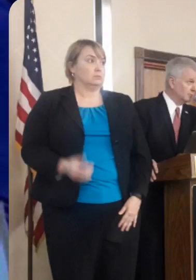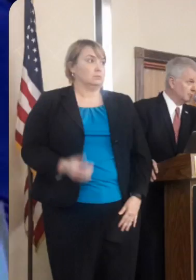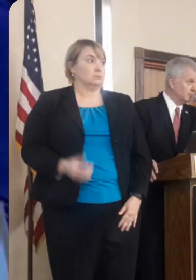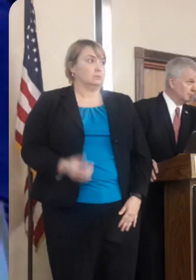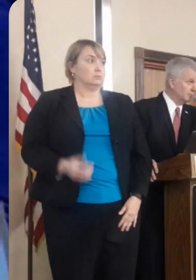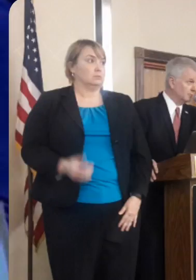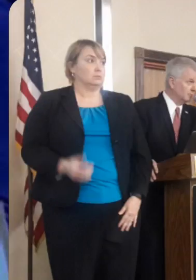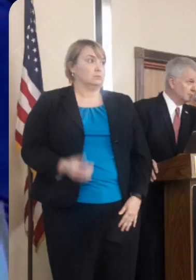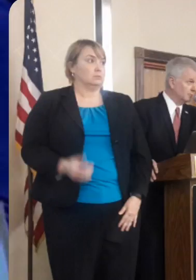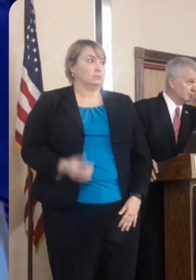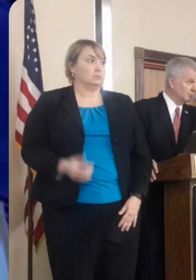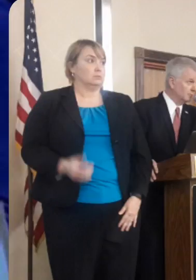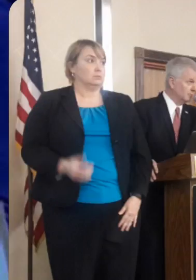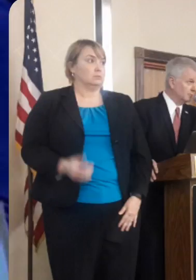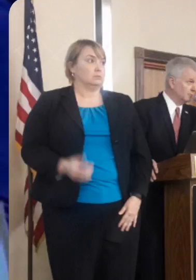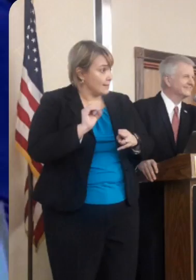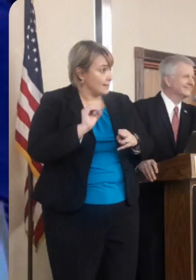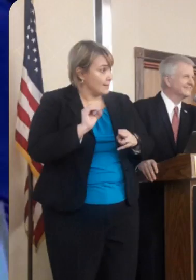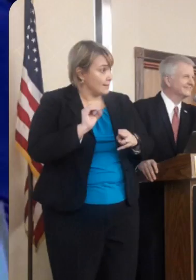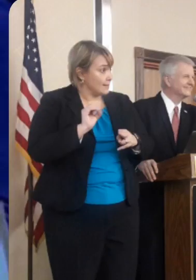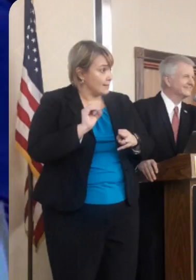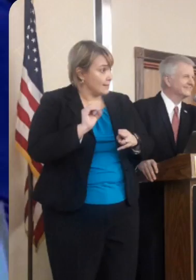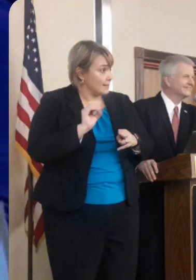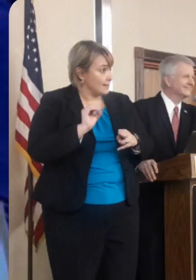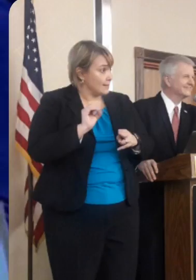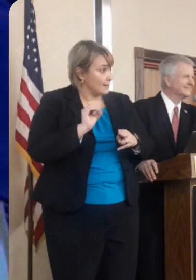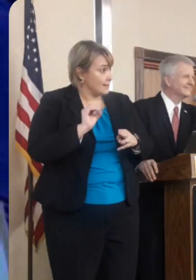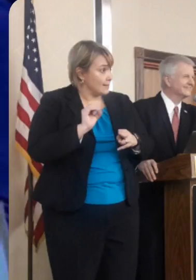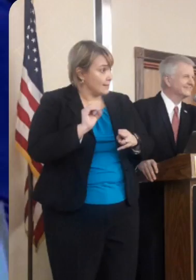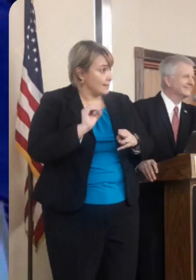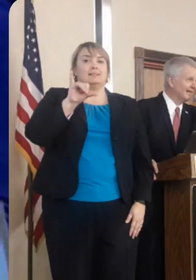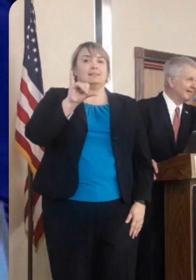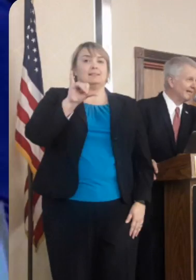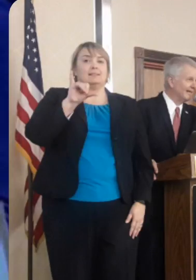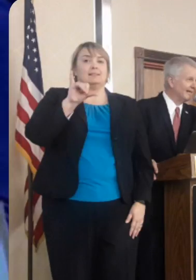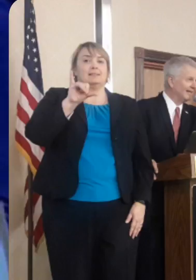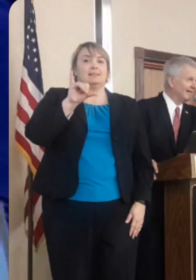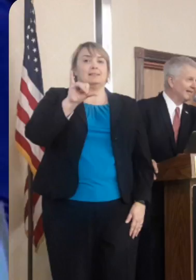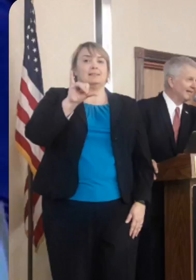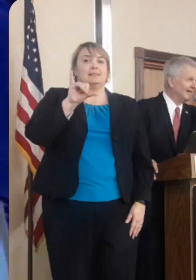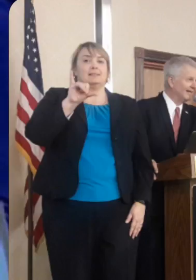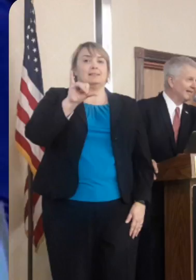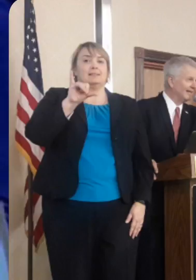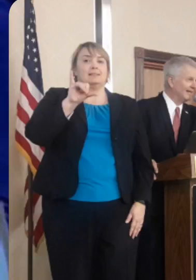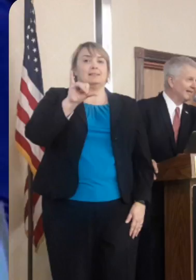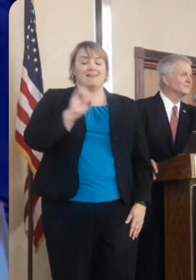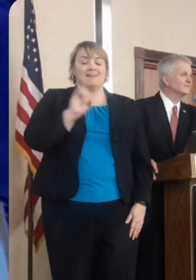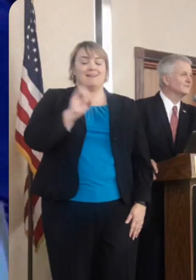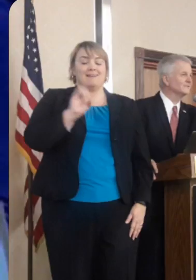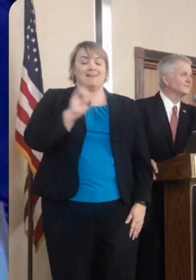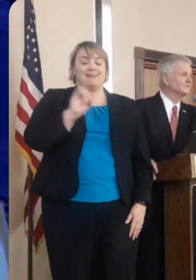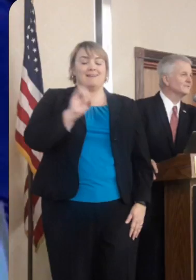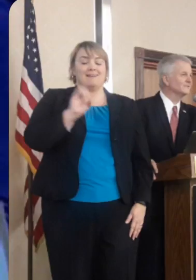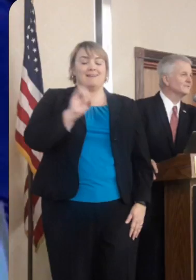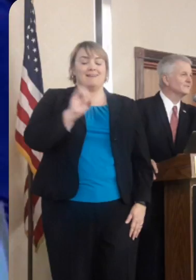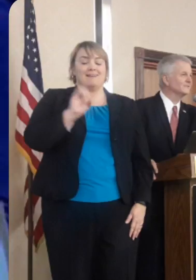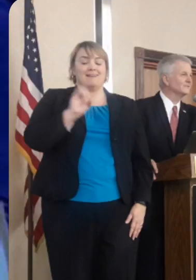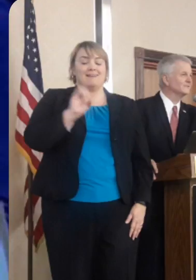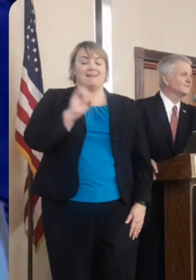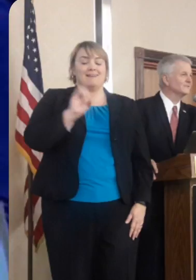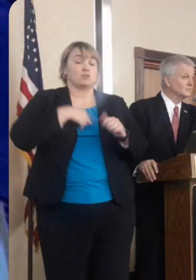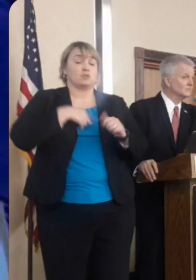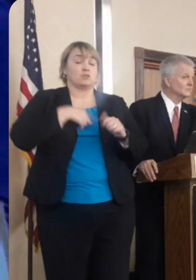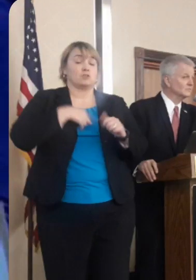Name and SD. Leslie Thomas, SD 23, thank you. Point of information.